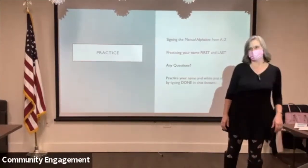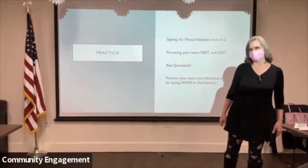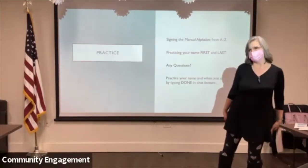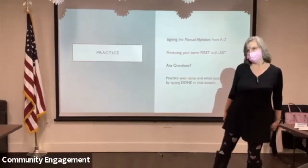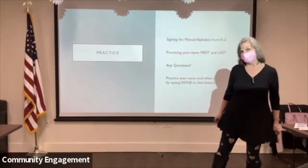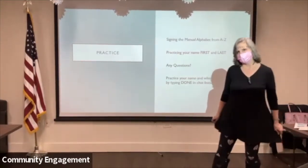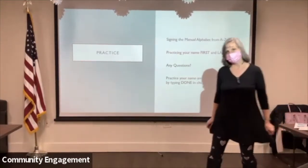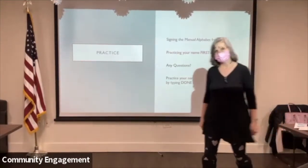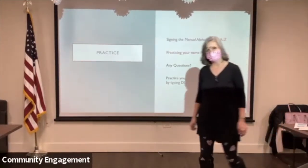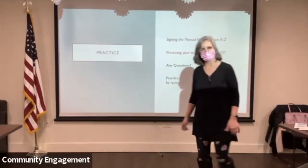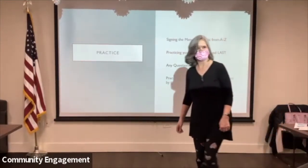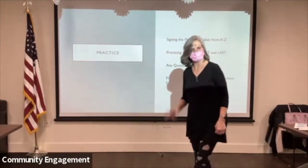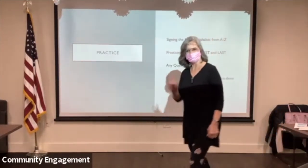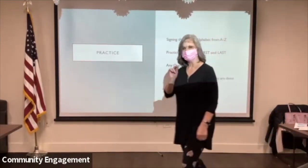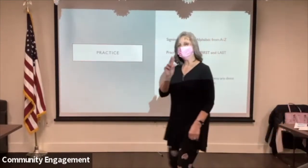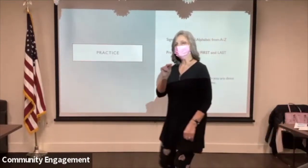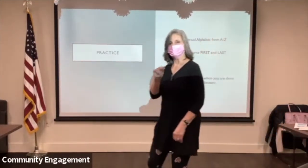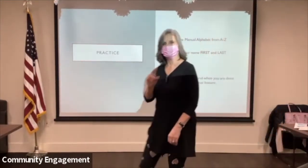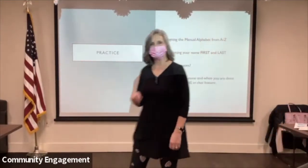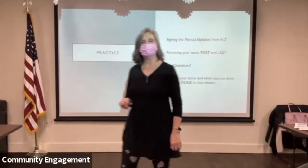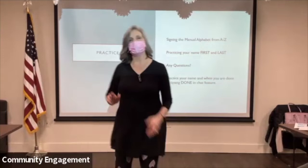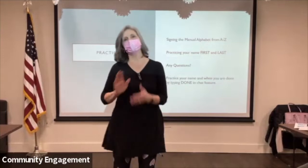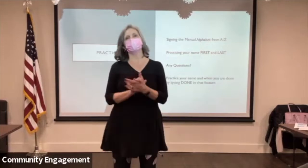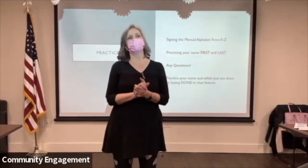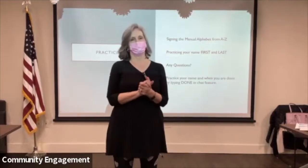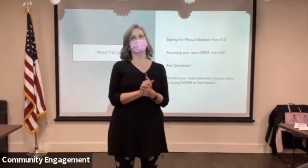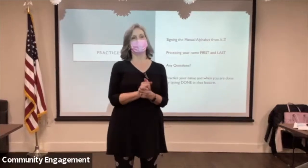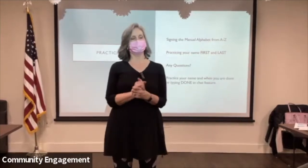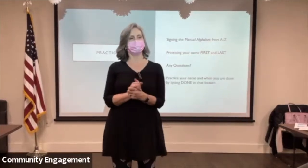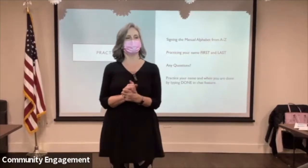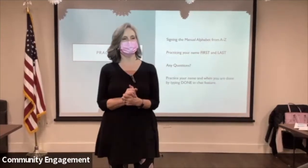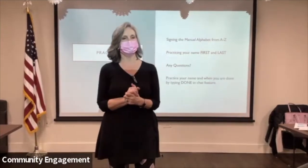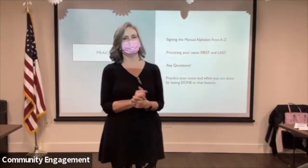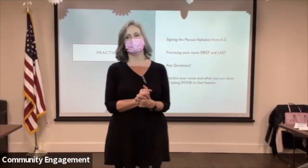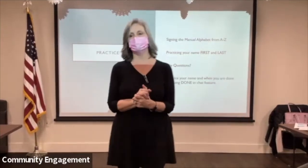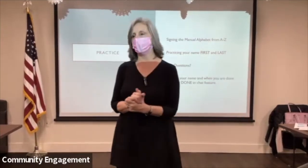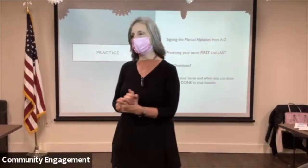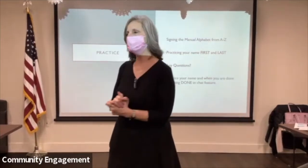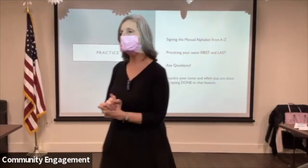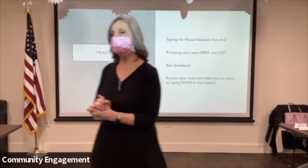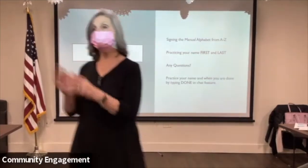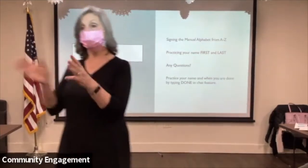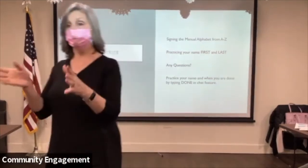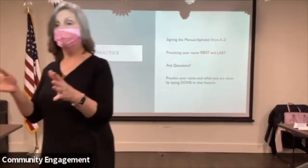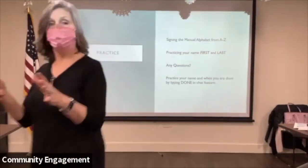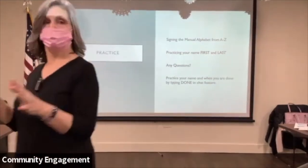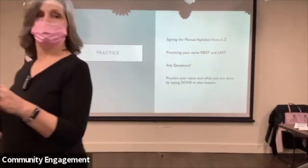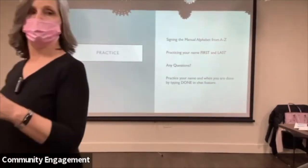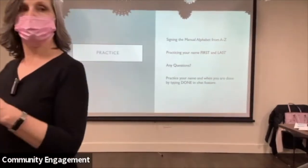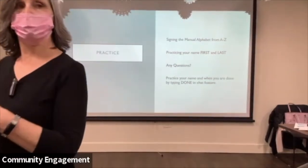squeaking. Could you guys? No? We got a couple of done in the chat. Excellent. Good job. All right, do you guys have any questions, those of